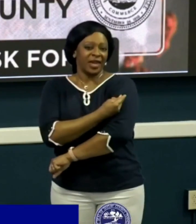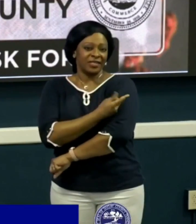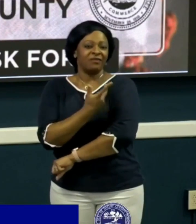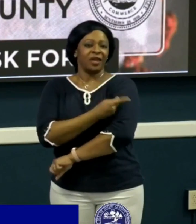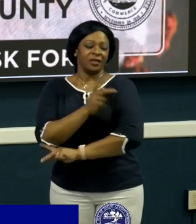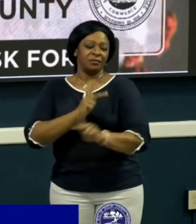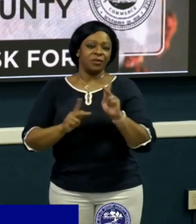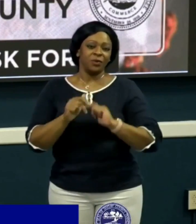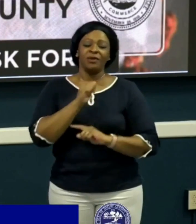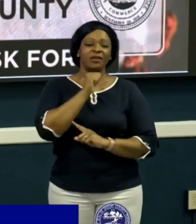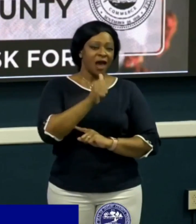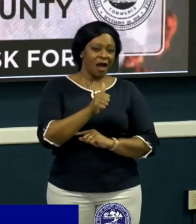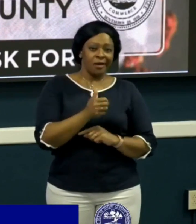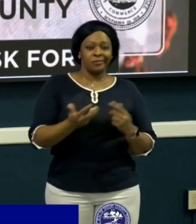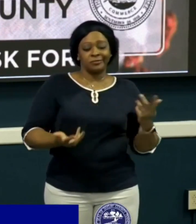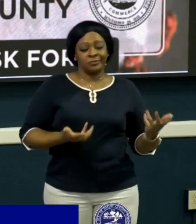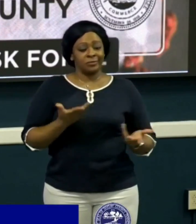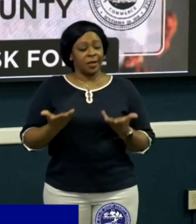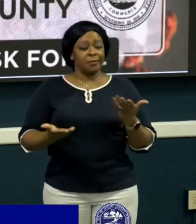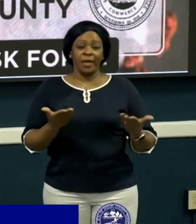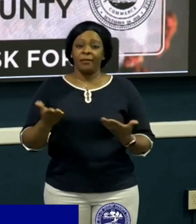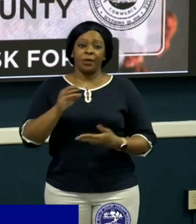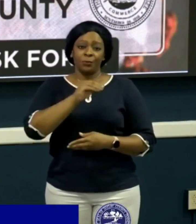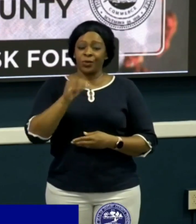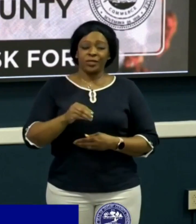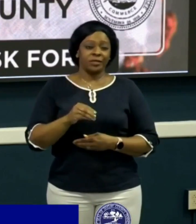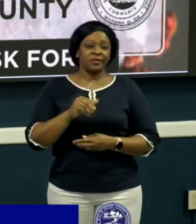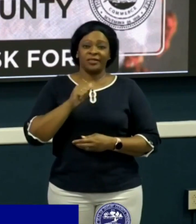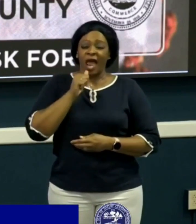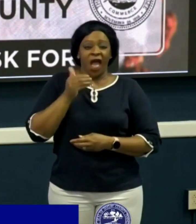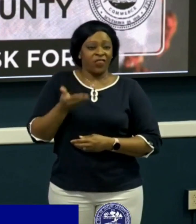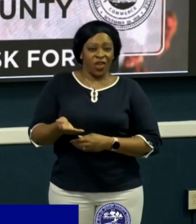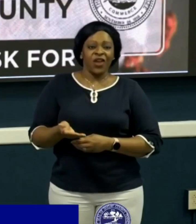that are not, they're just maybe a percent that are not there.